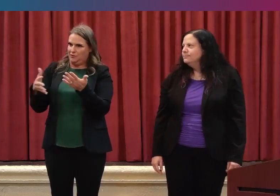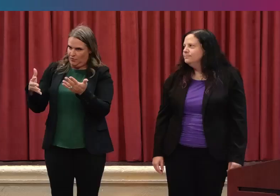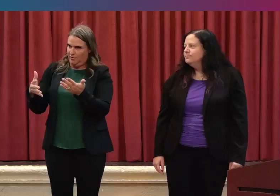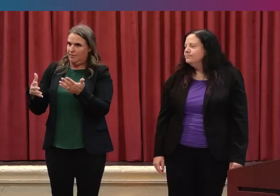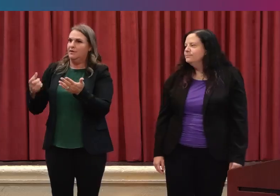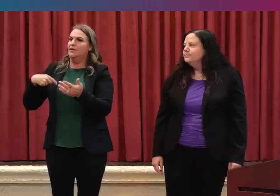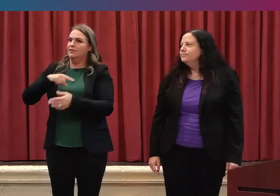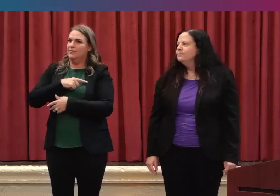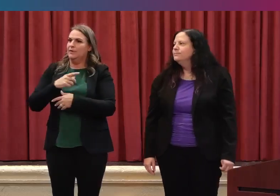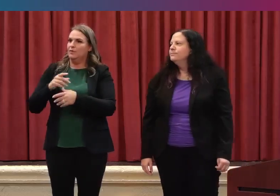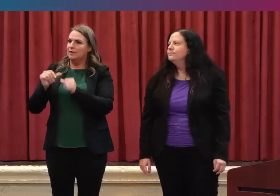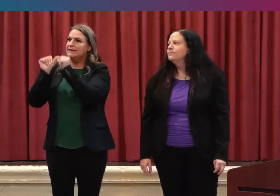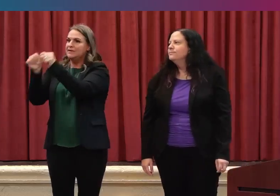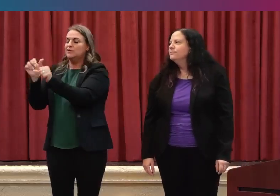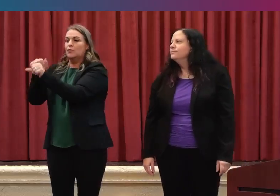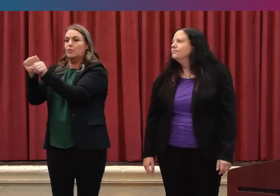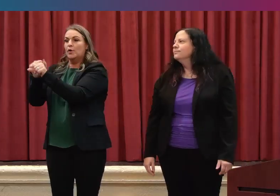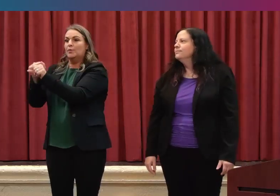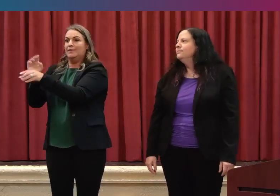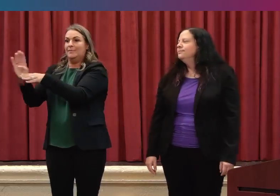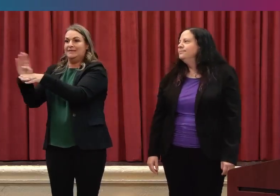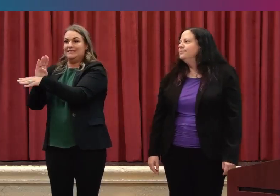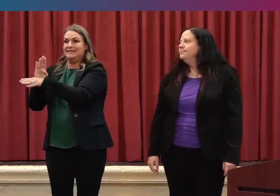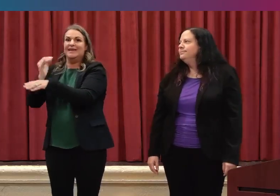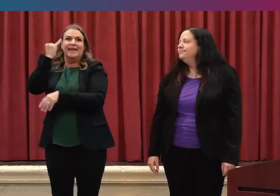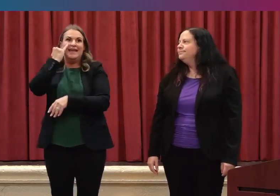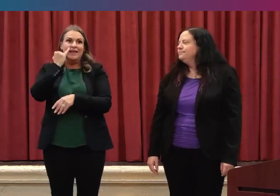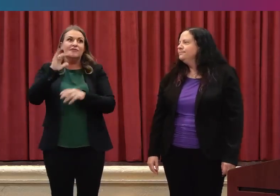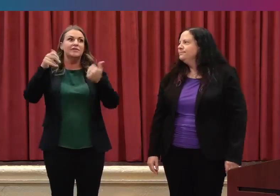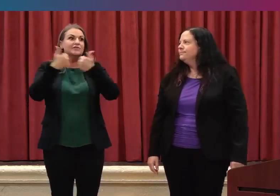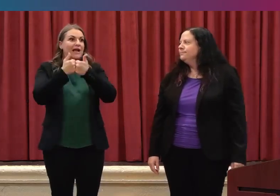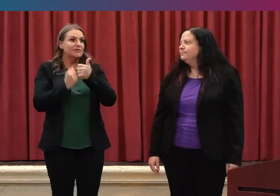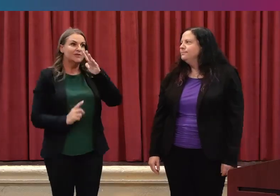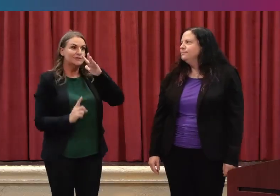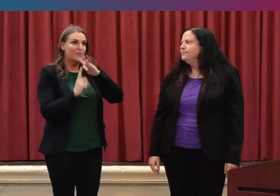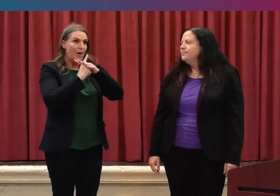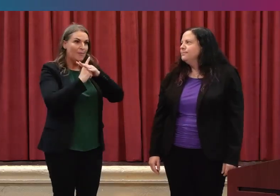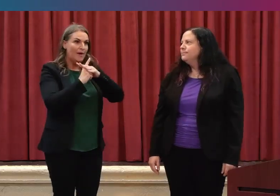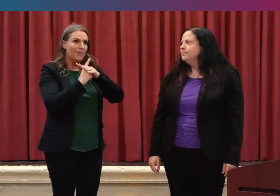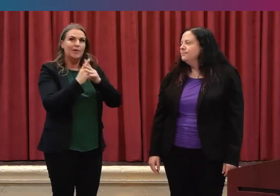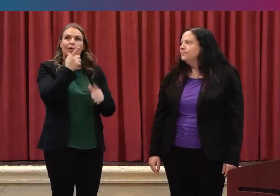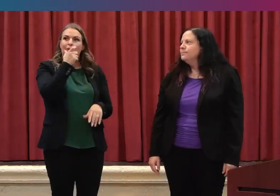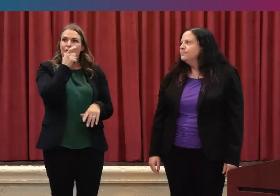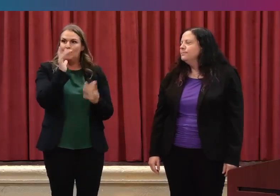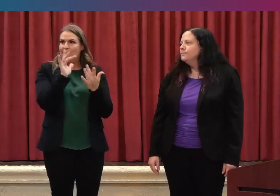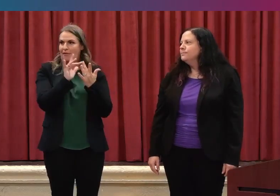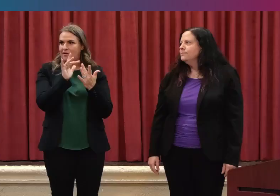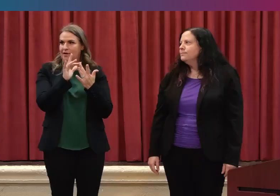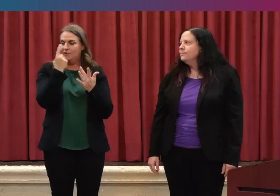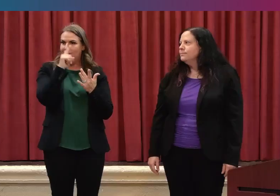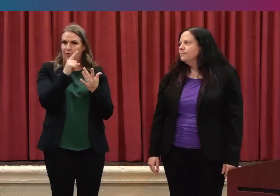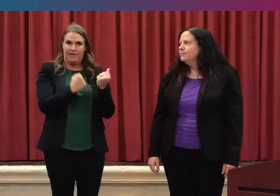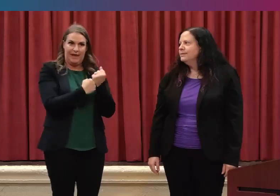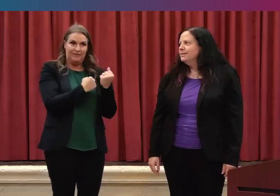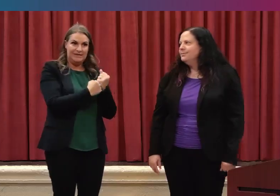needs to be provided in this situation. We're going to continue to work with the business. And if it becomes